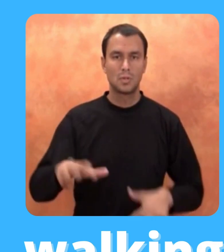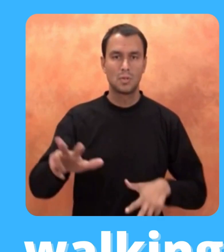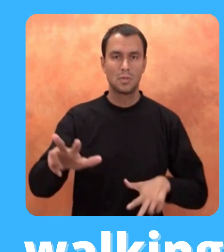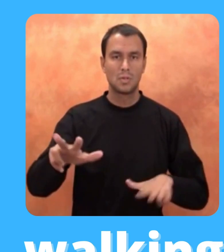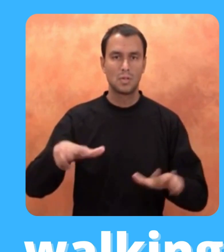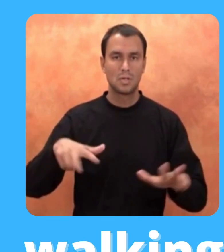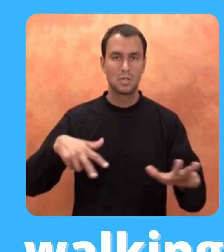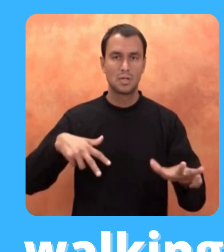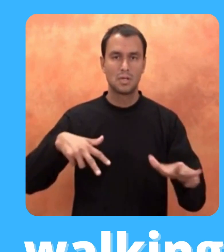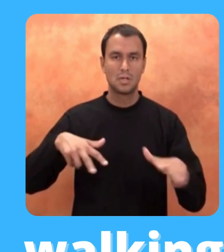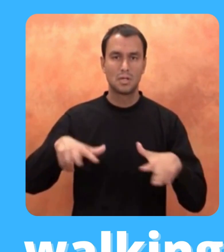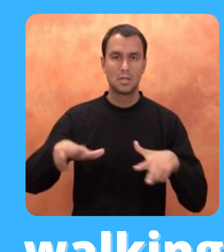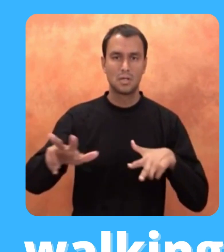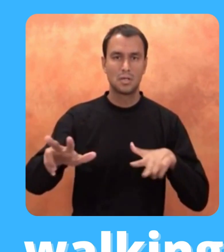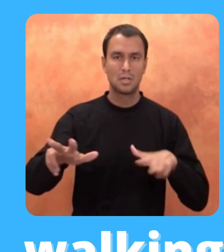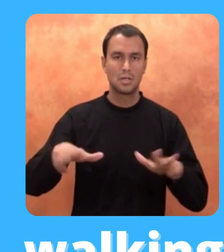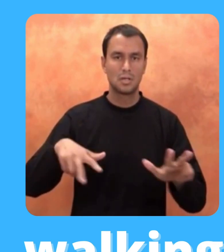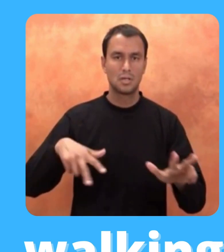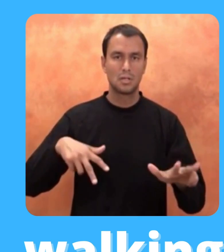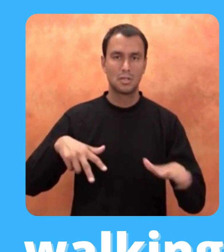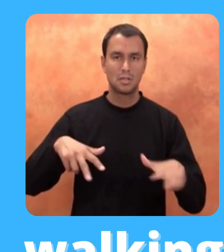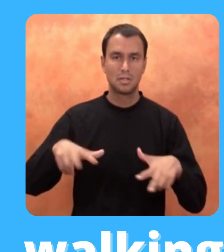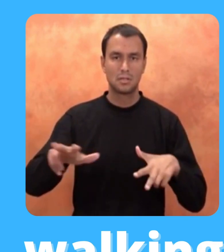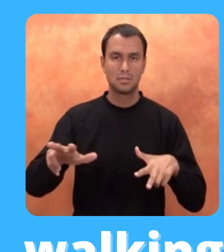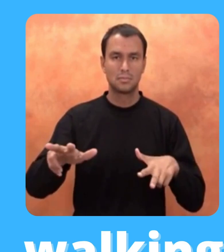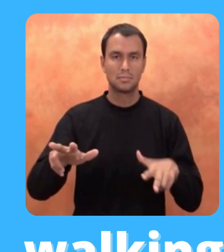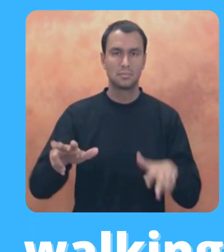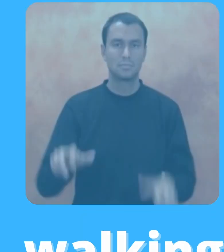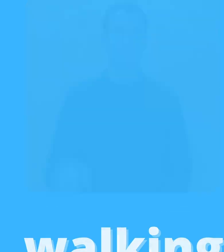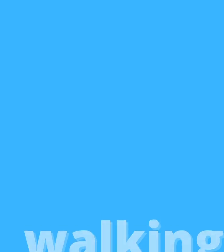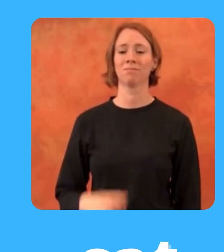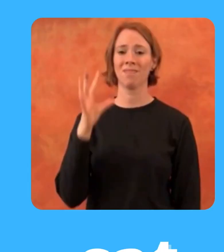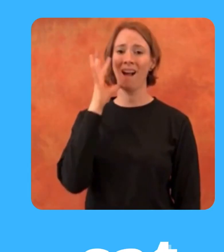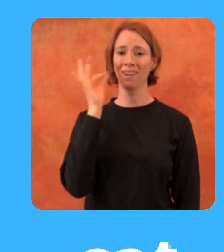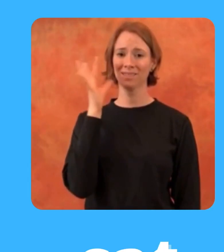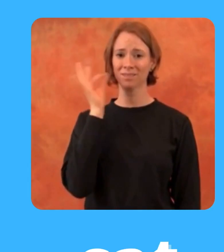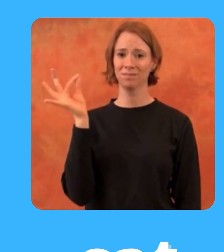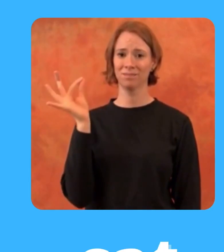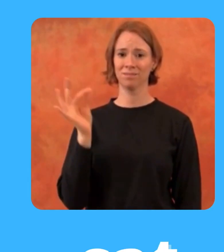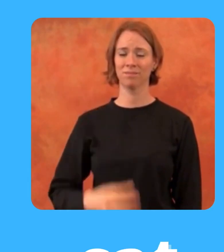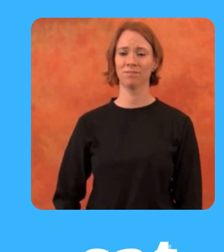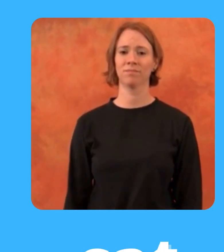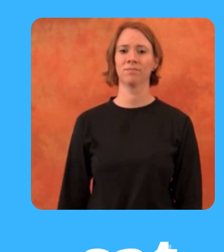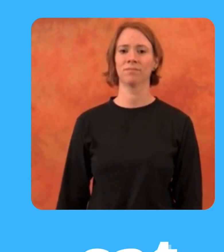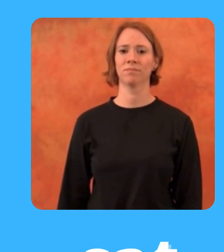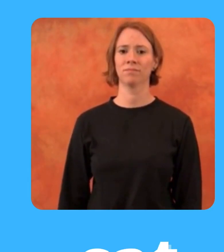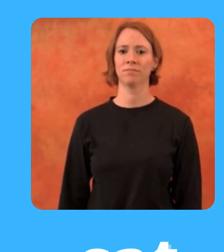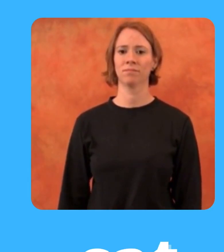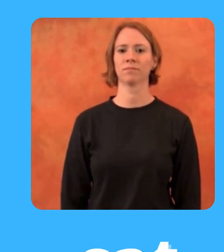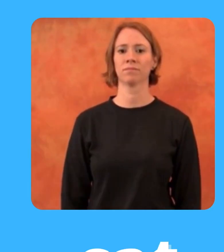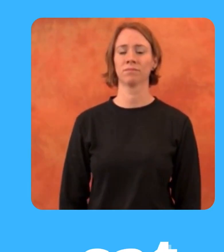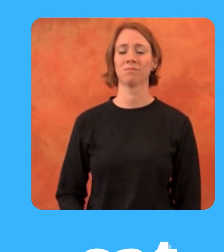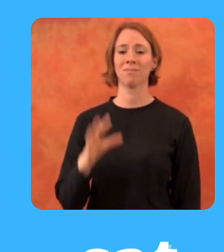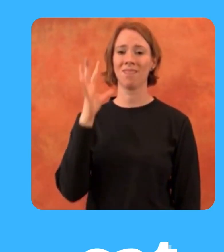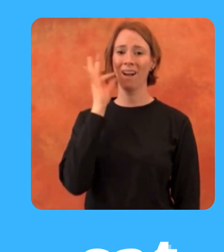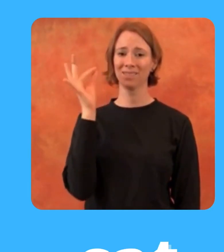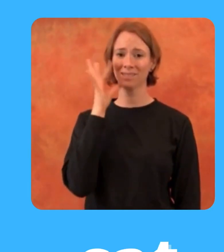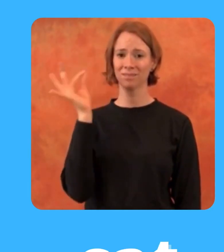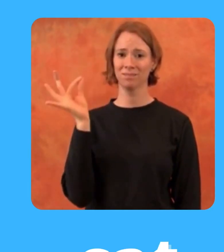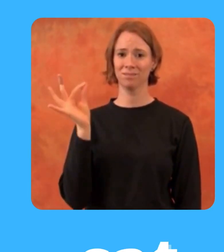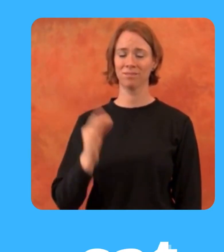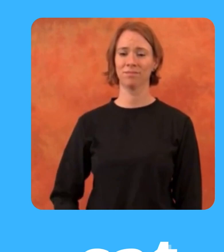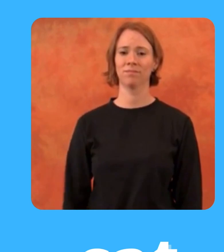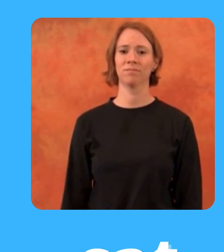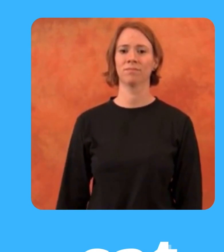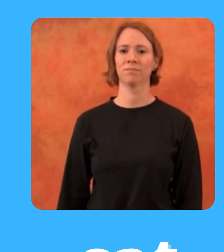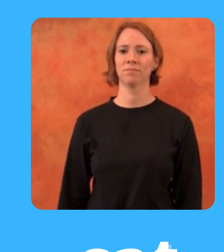Walking. Take steps. Walking. Cat. Is that cat stuck in the tree?